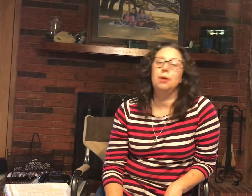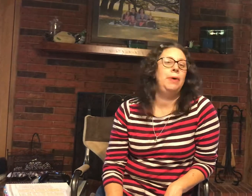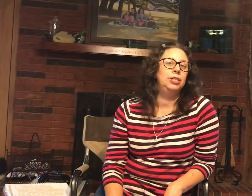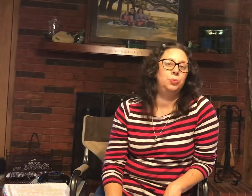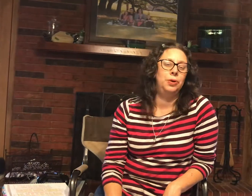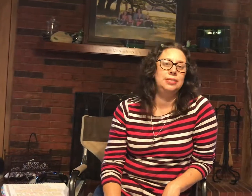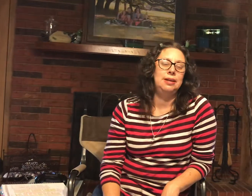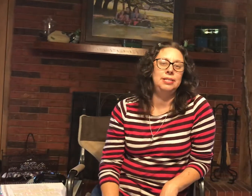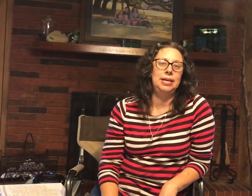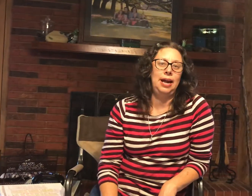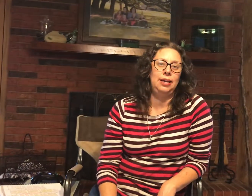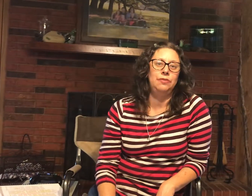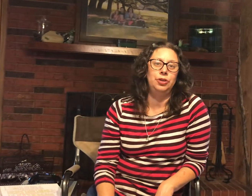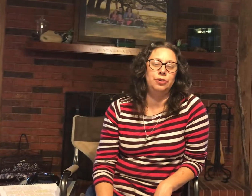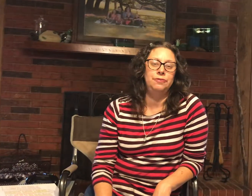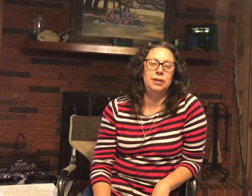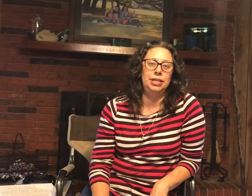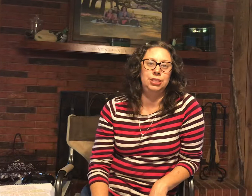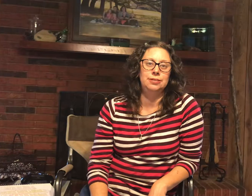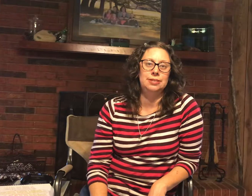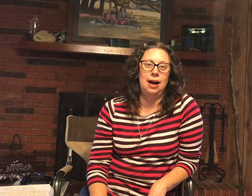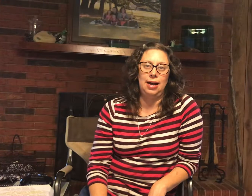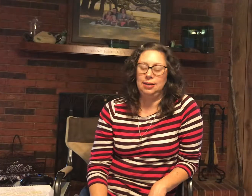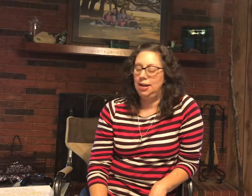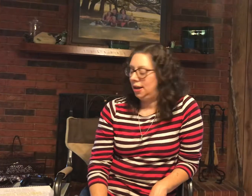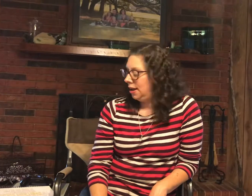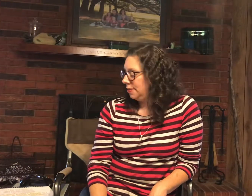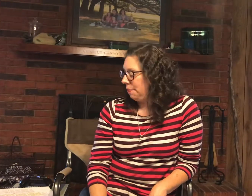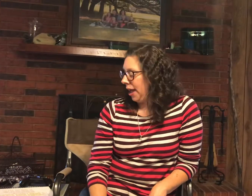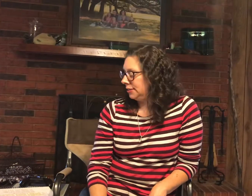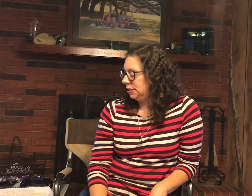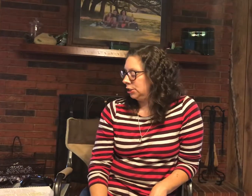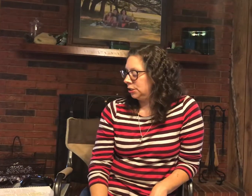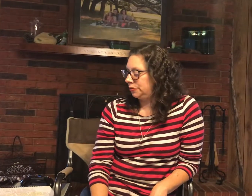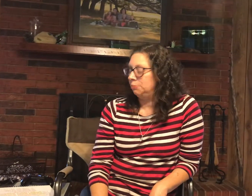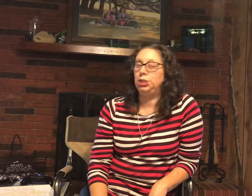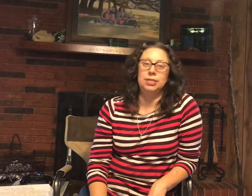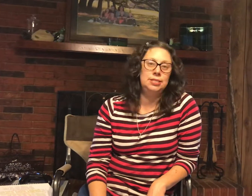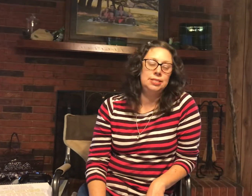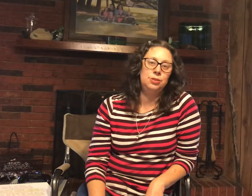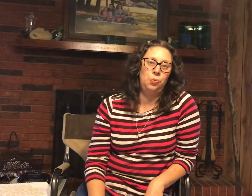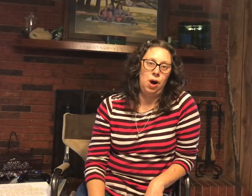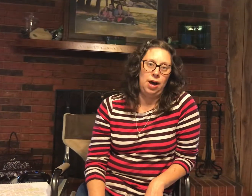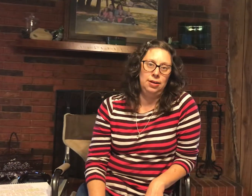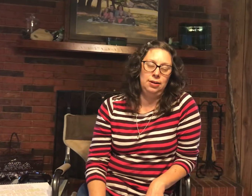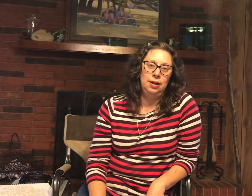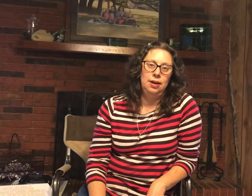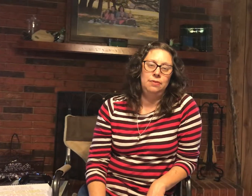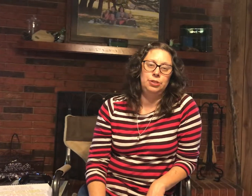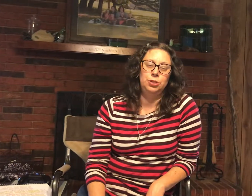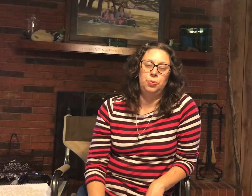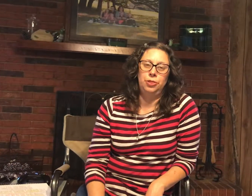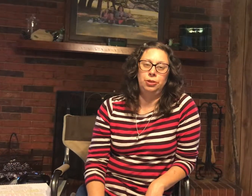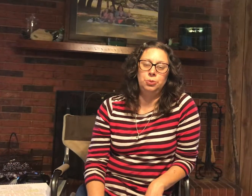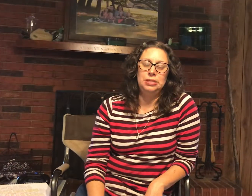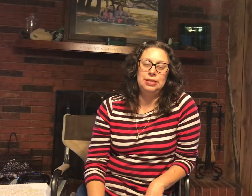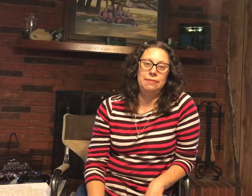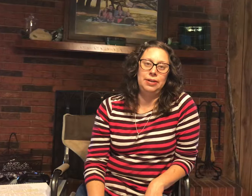page 178 of your Foundations Guide. The passage is from Genesis 1, verses 1 through 27,